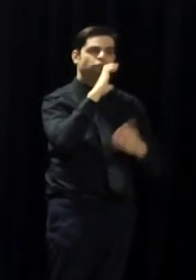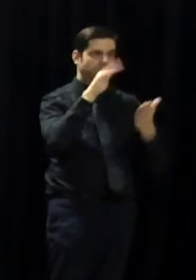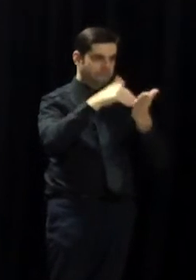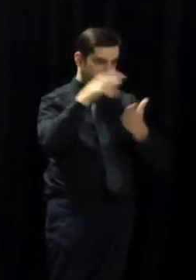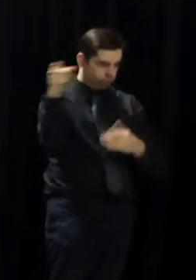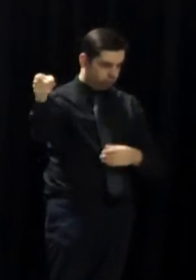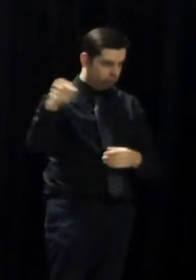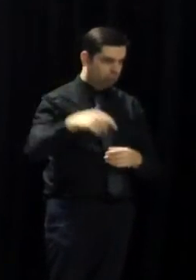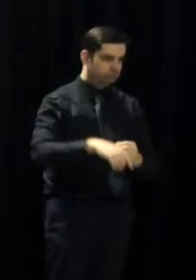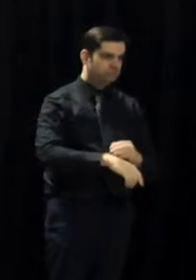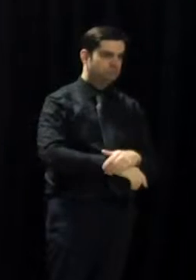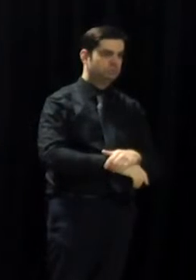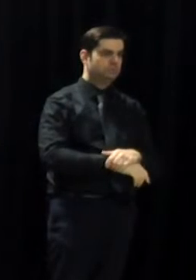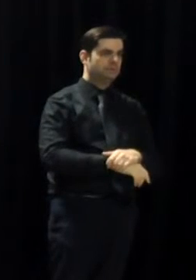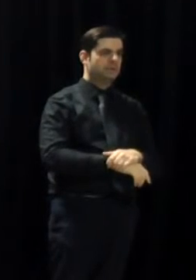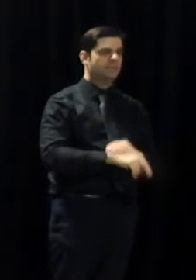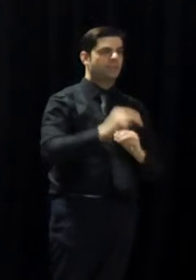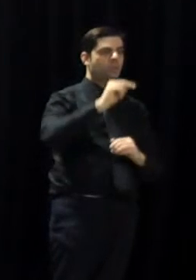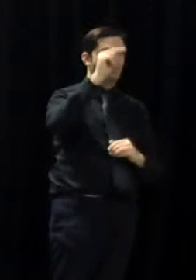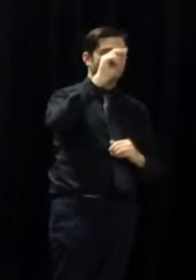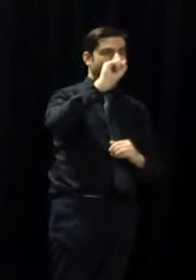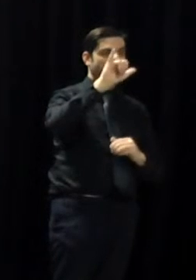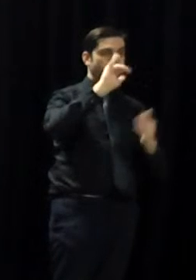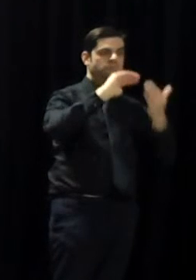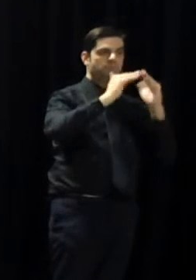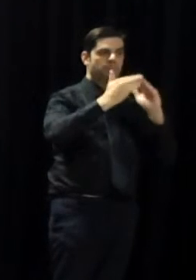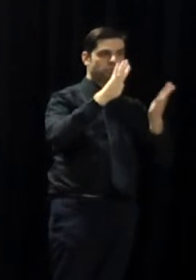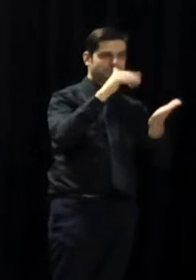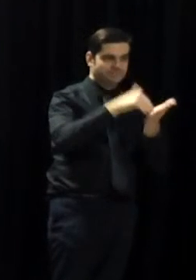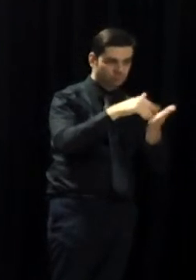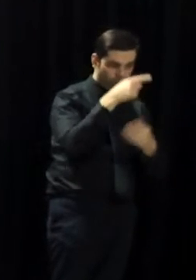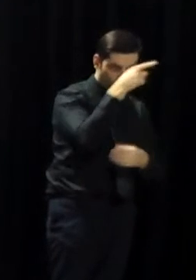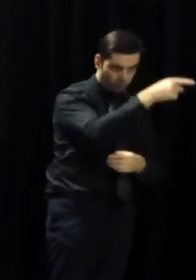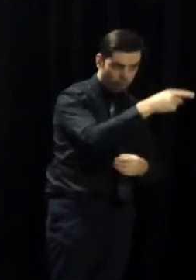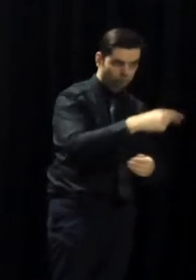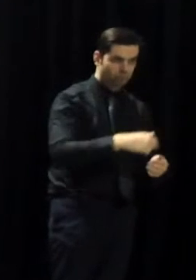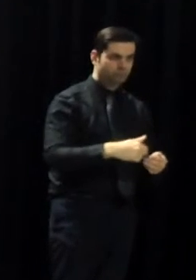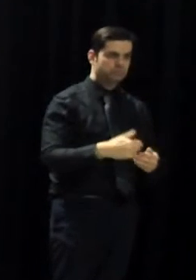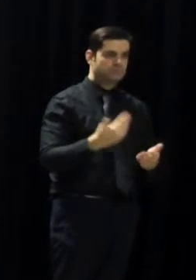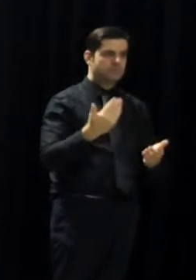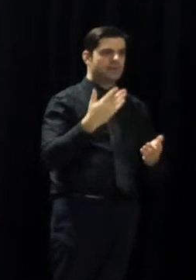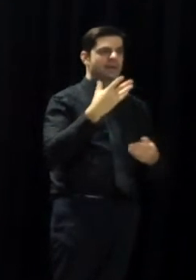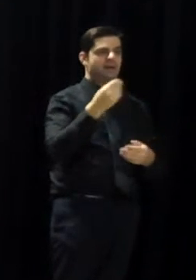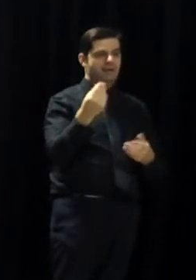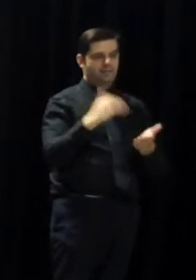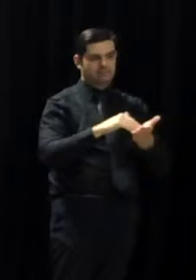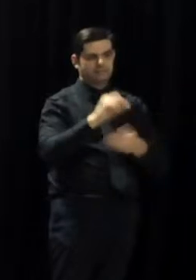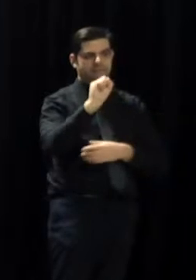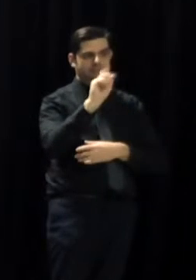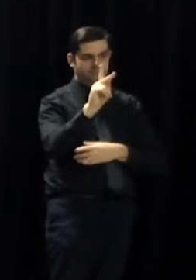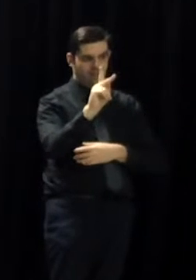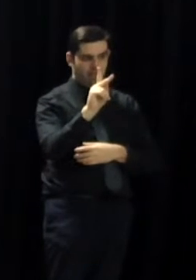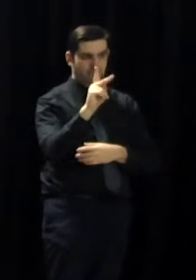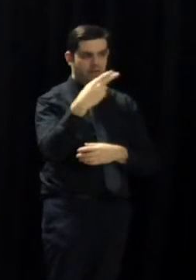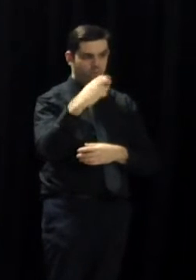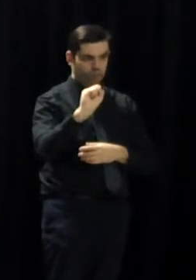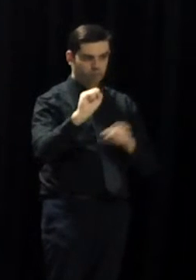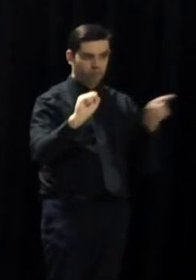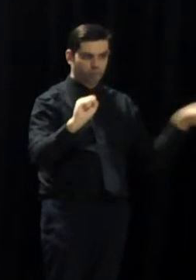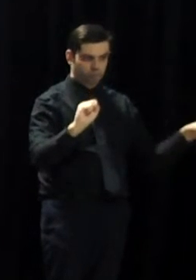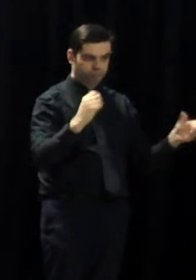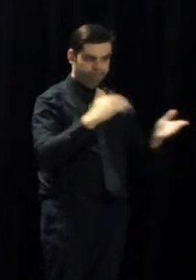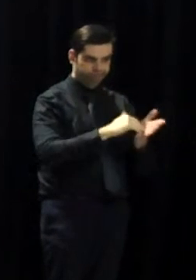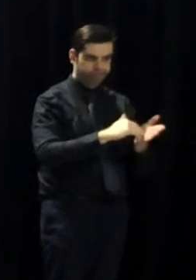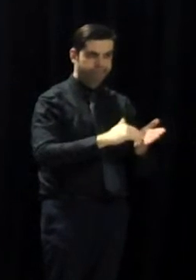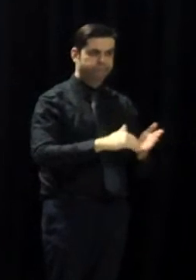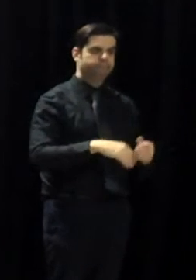High School again. Again, you need to pre-register, 9 to 3 for those. And then